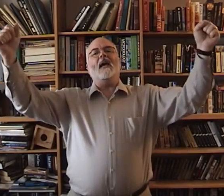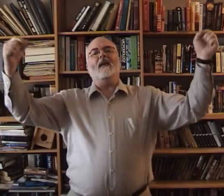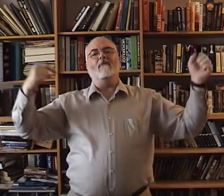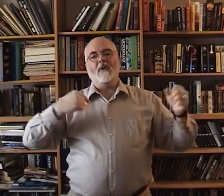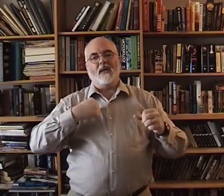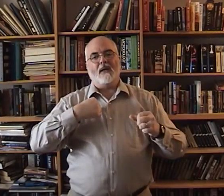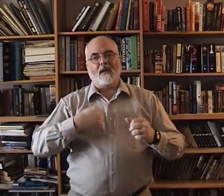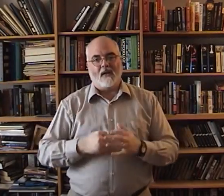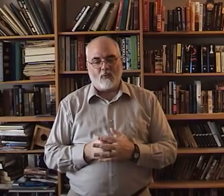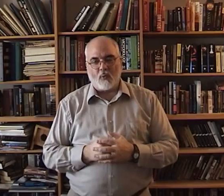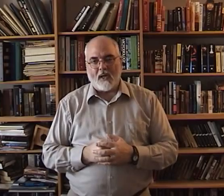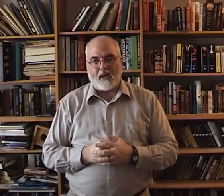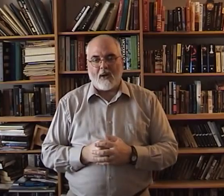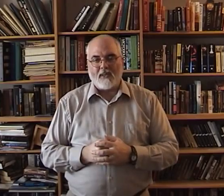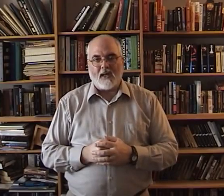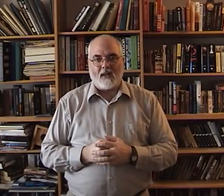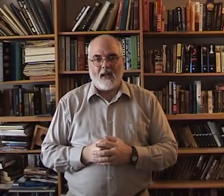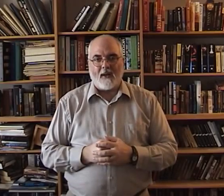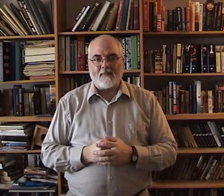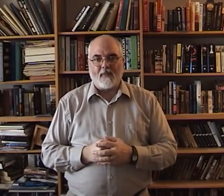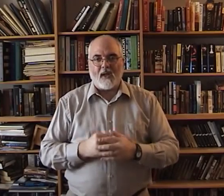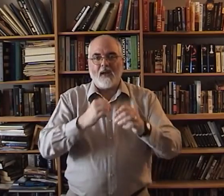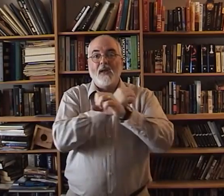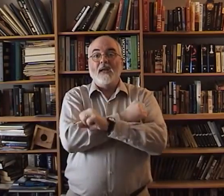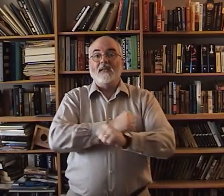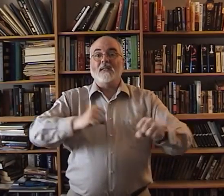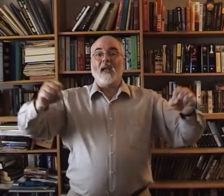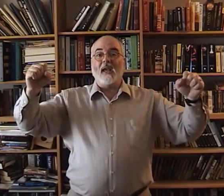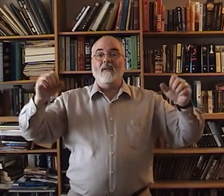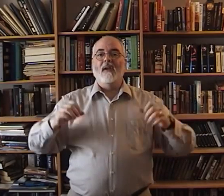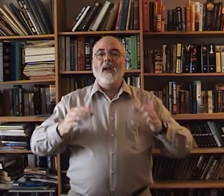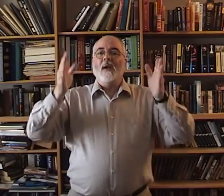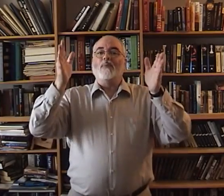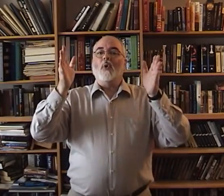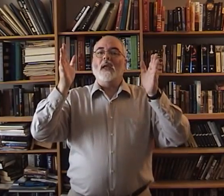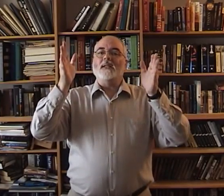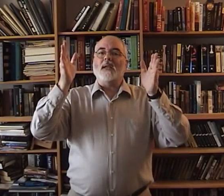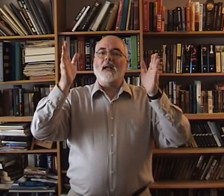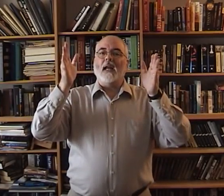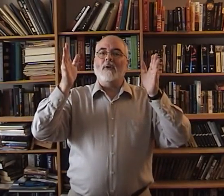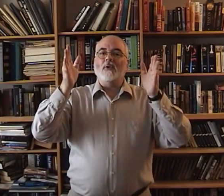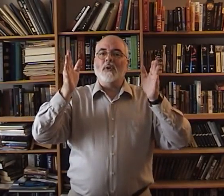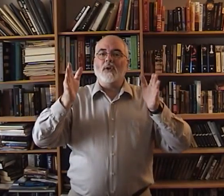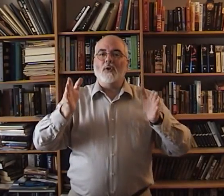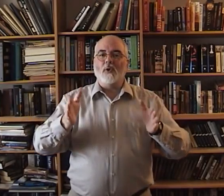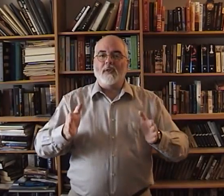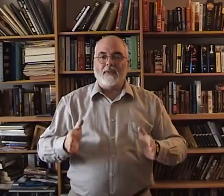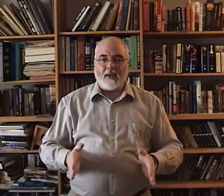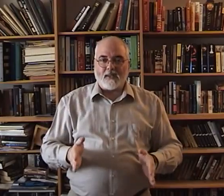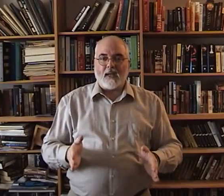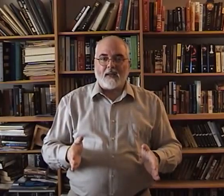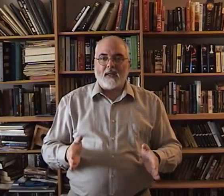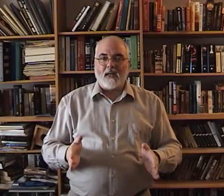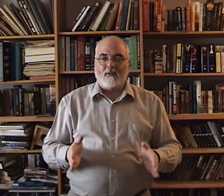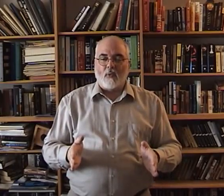Save me is the way I would sign that. Okay? Save. In sign language, when you do this at the end of a